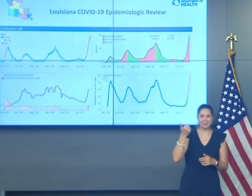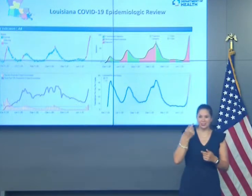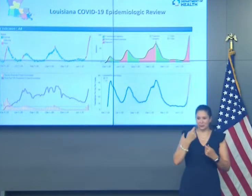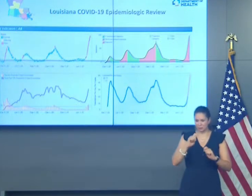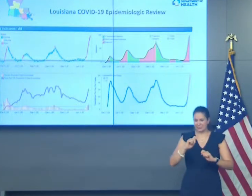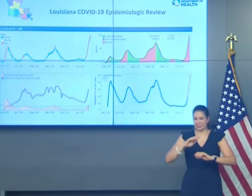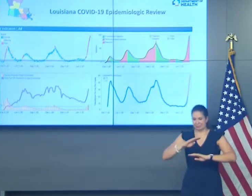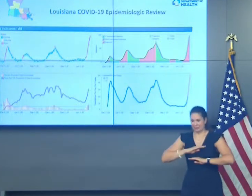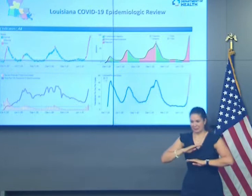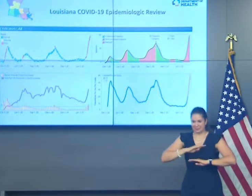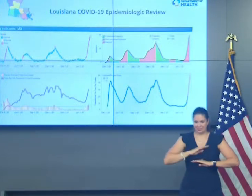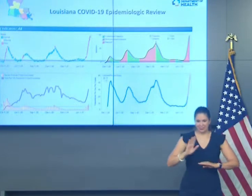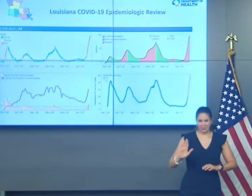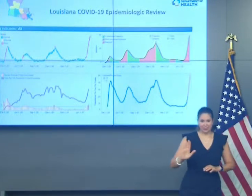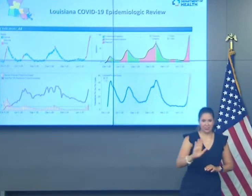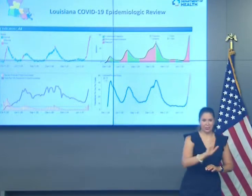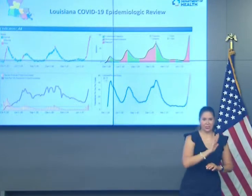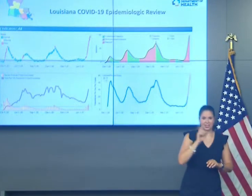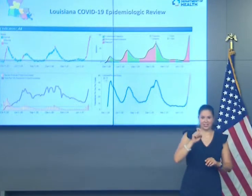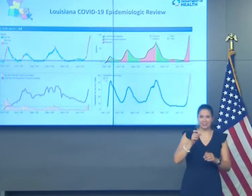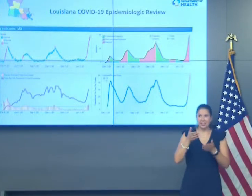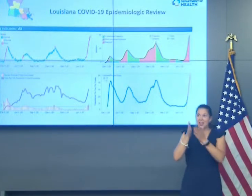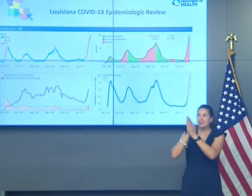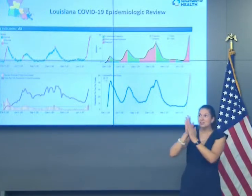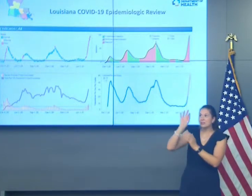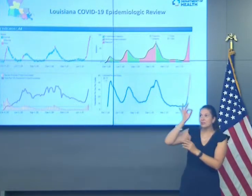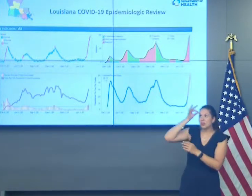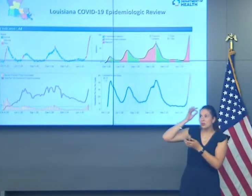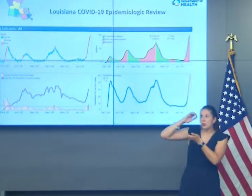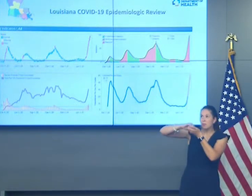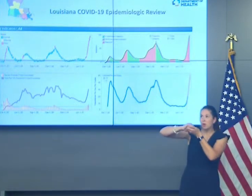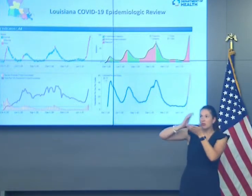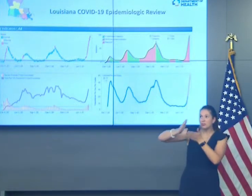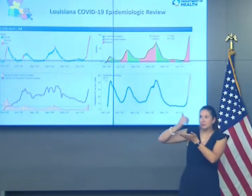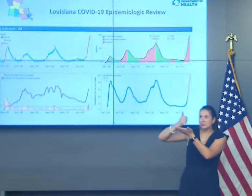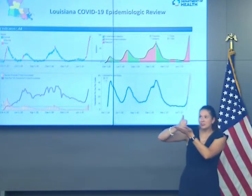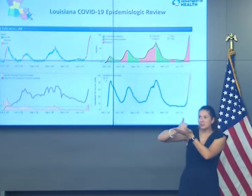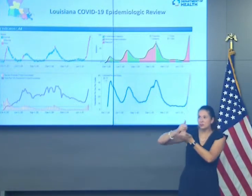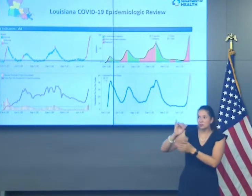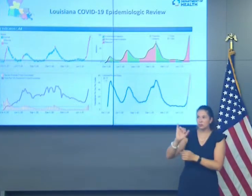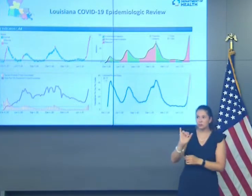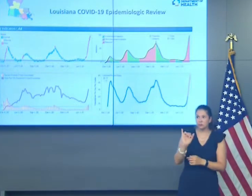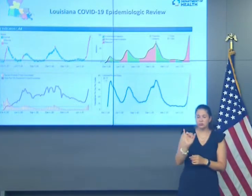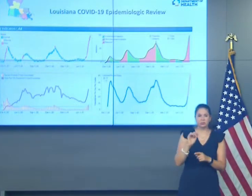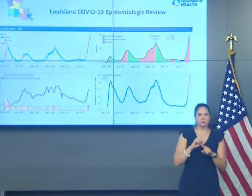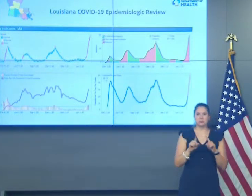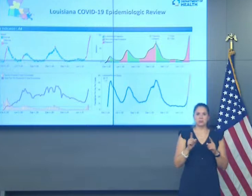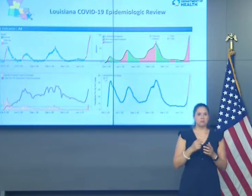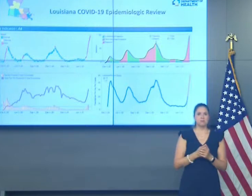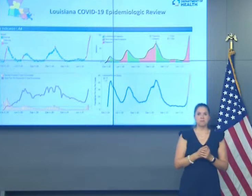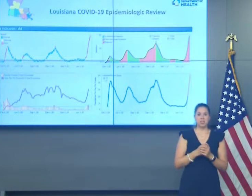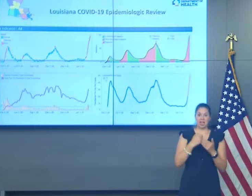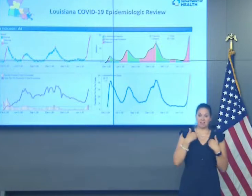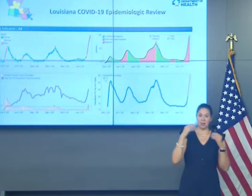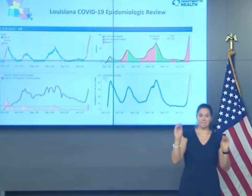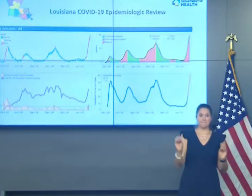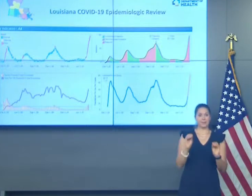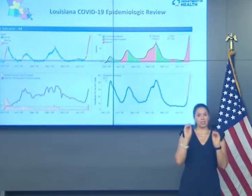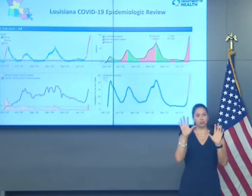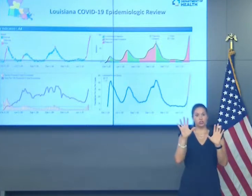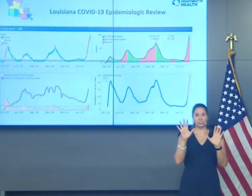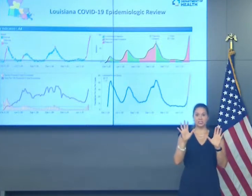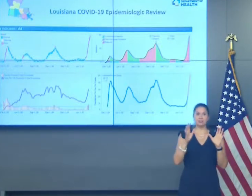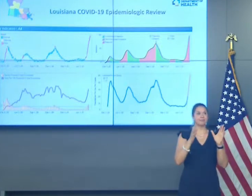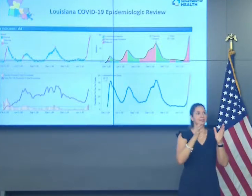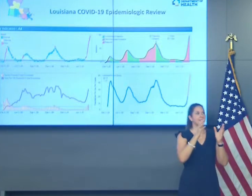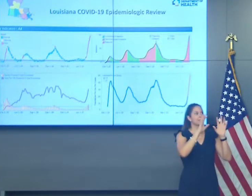needs and asking our federal partners for assistance as well. But there's not a magic supply of